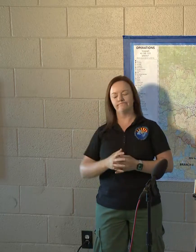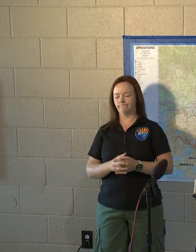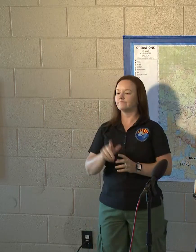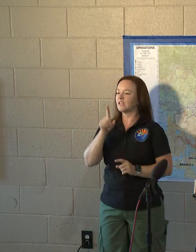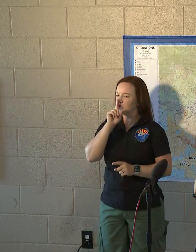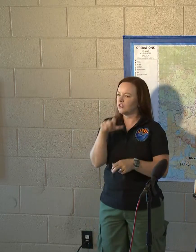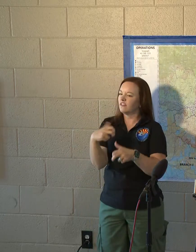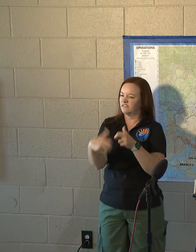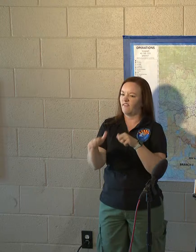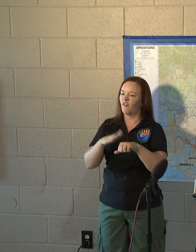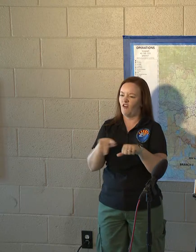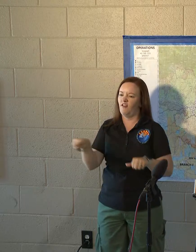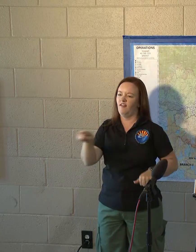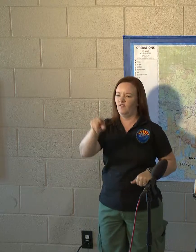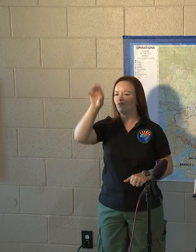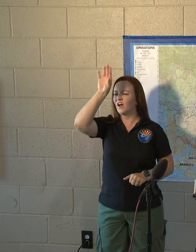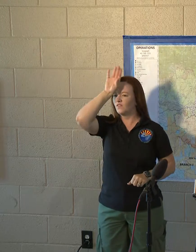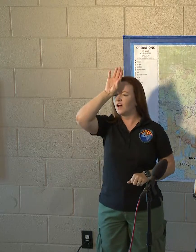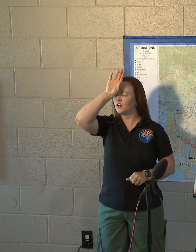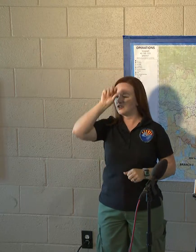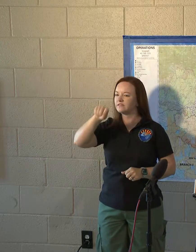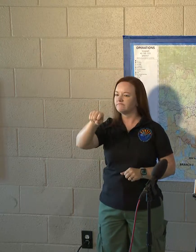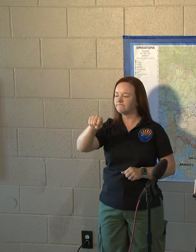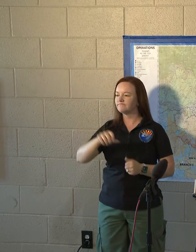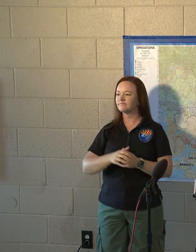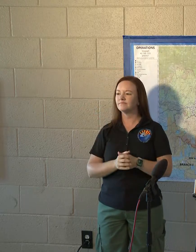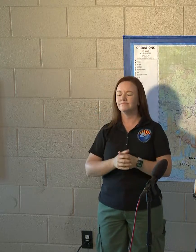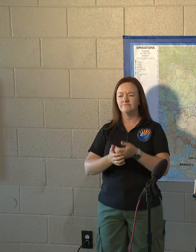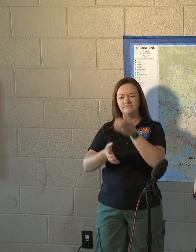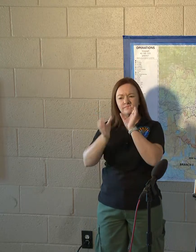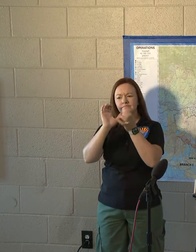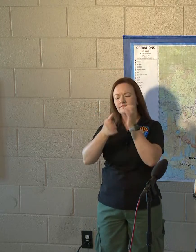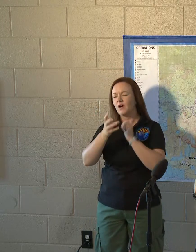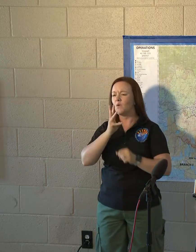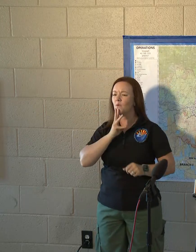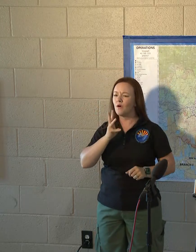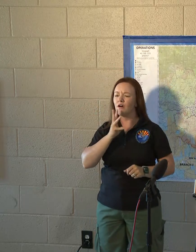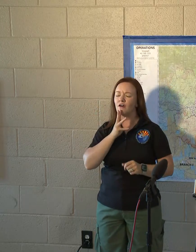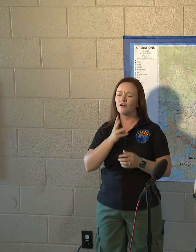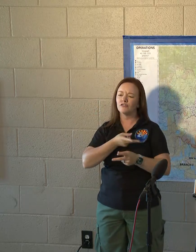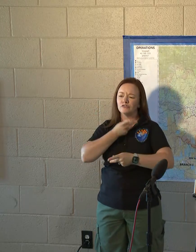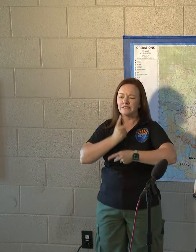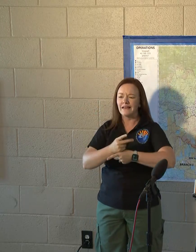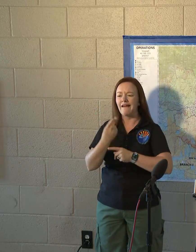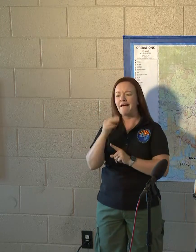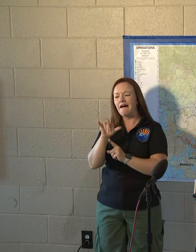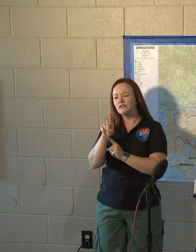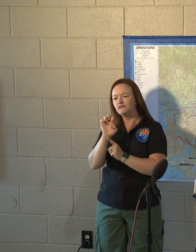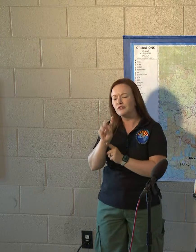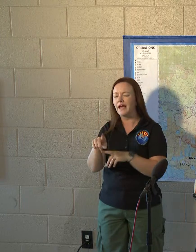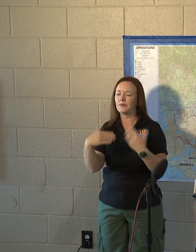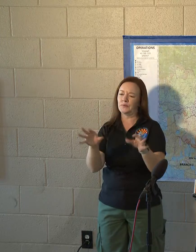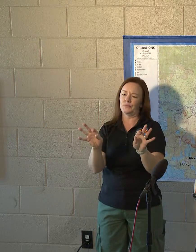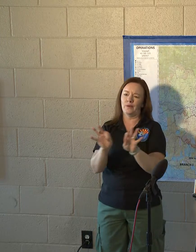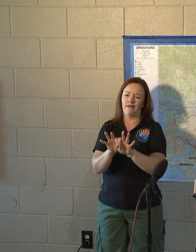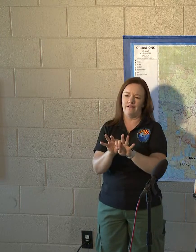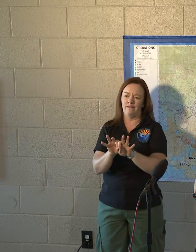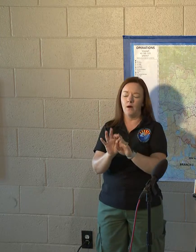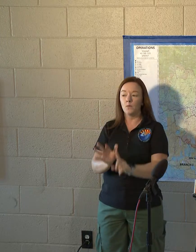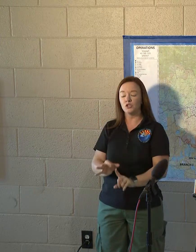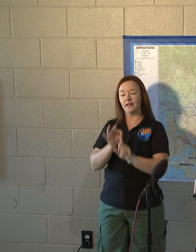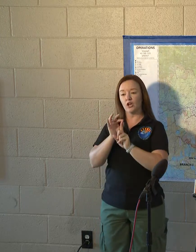is really tough on the crews. Hydration is a critical issue. Being these folks, particularly the hand